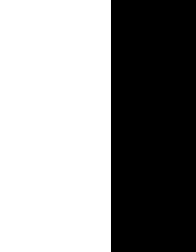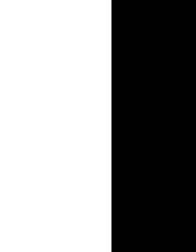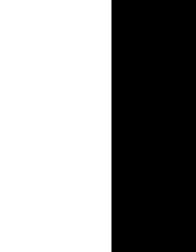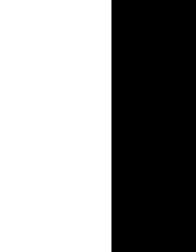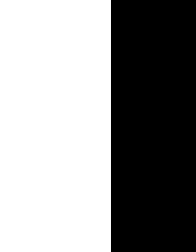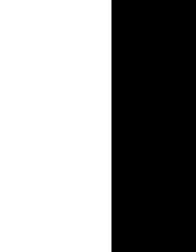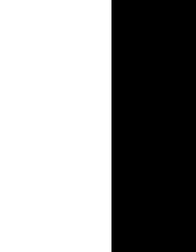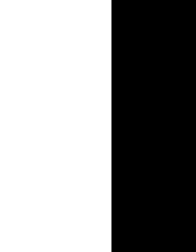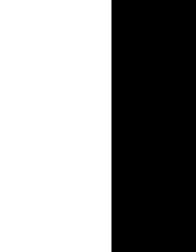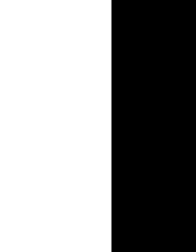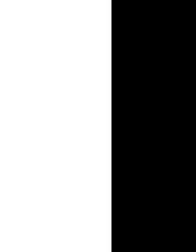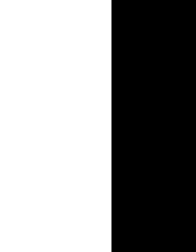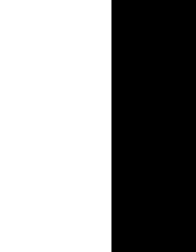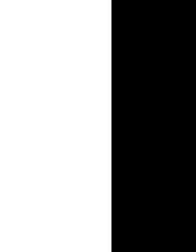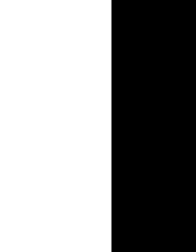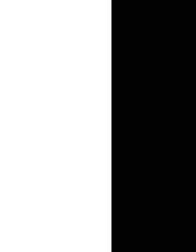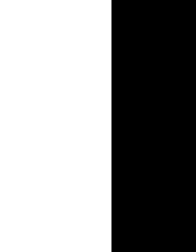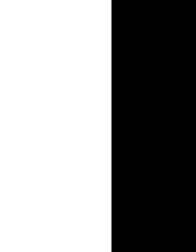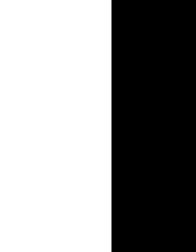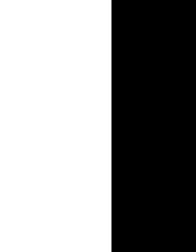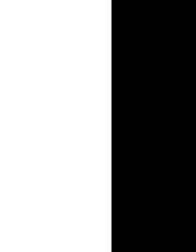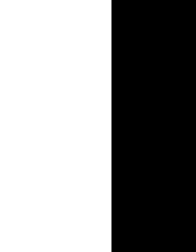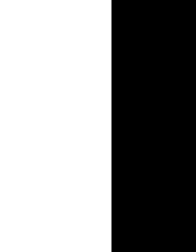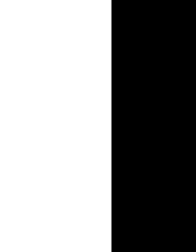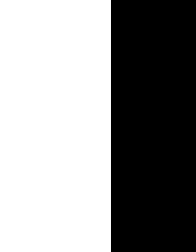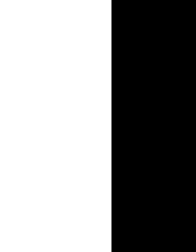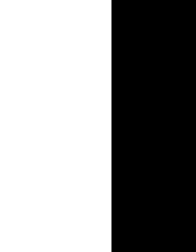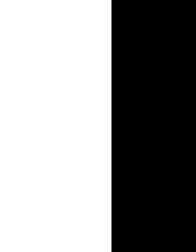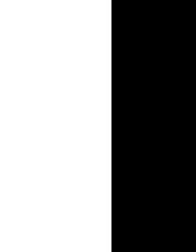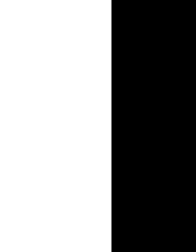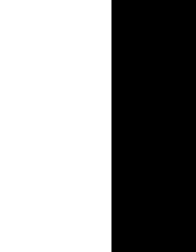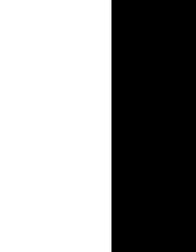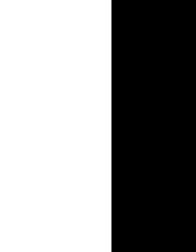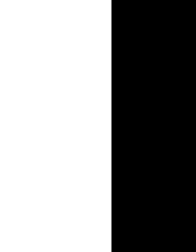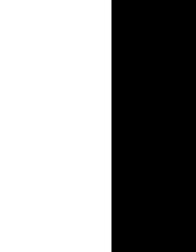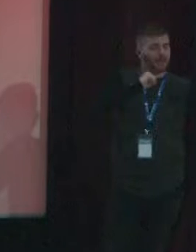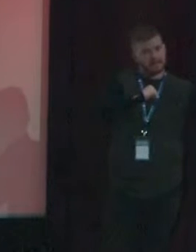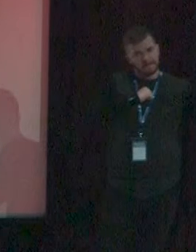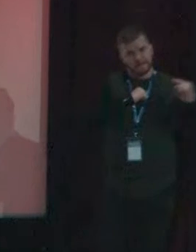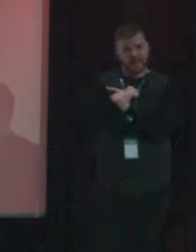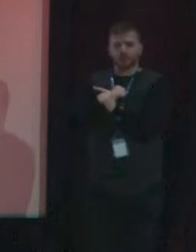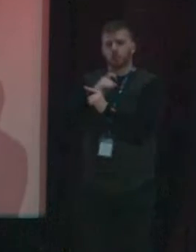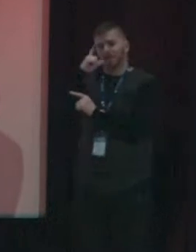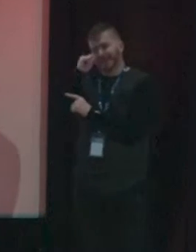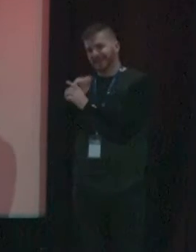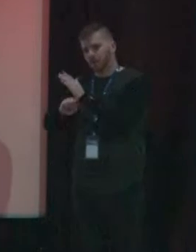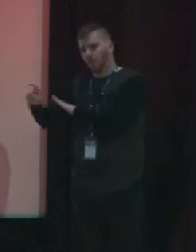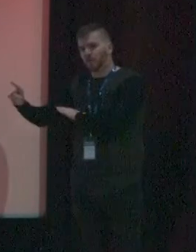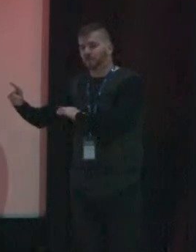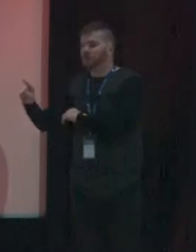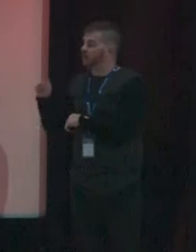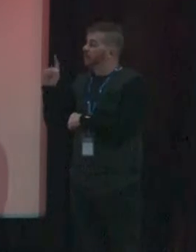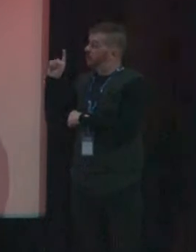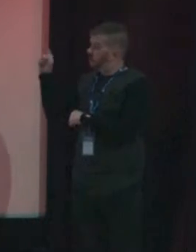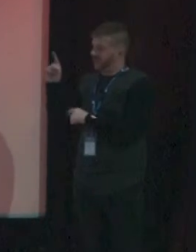where Blinky chases Pac-Man off to the left, and then Pac-Man grows giant size and chases Blinky back off. These are not